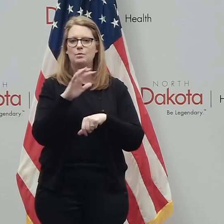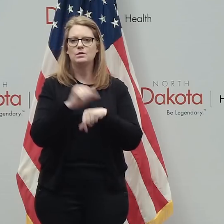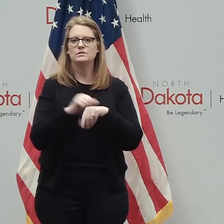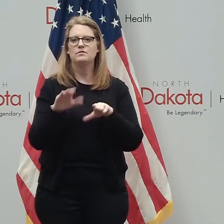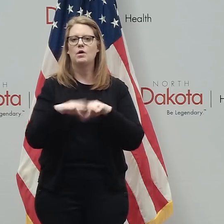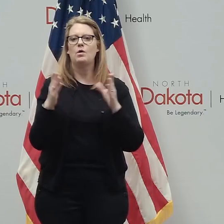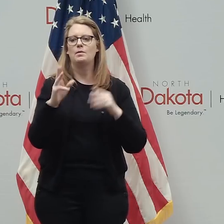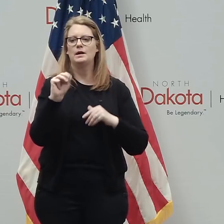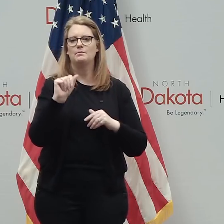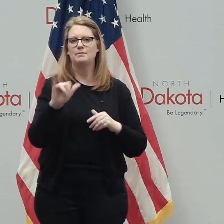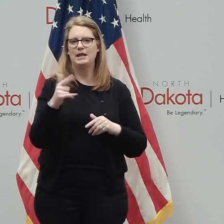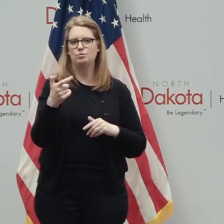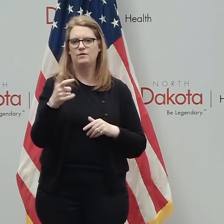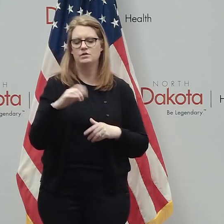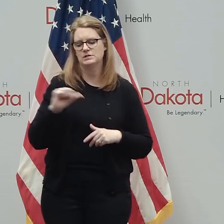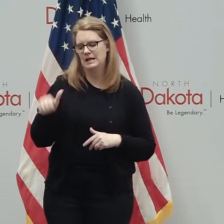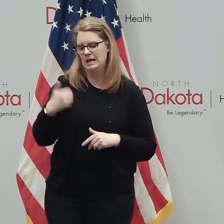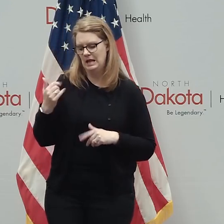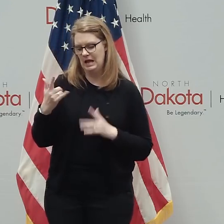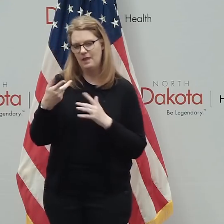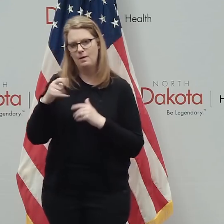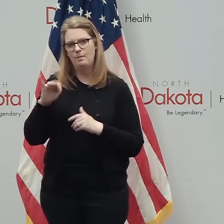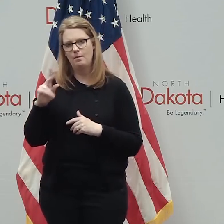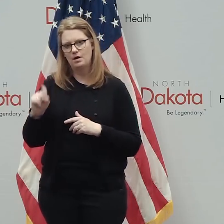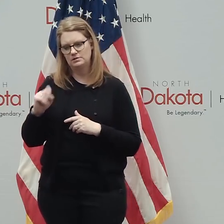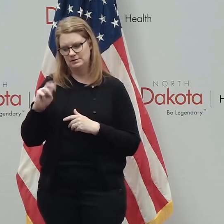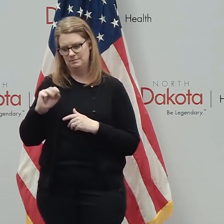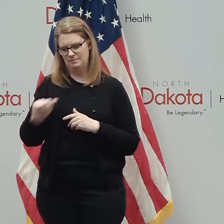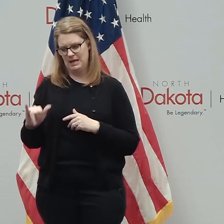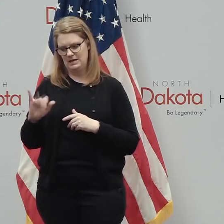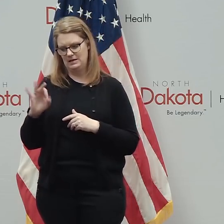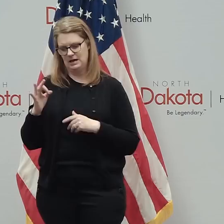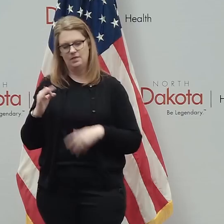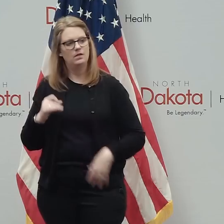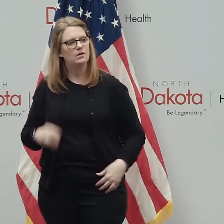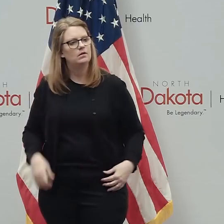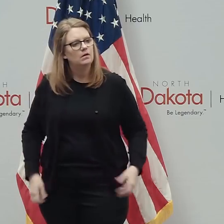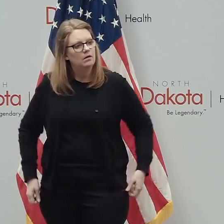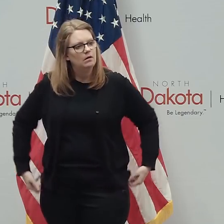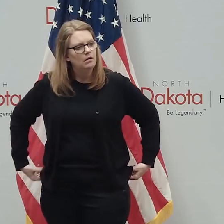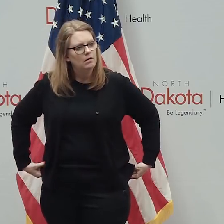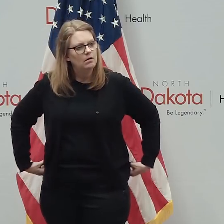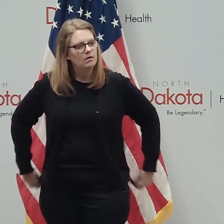reservations will open on May 21st. The other parks will start taking reservations for May 9th.